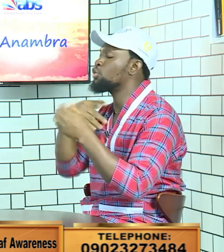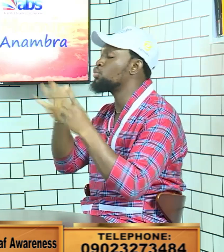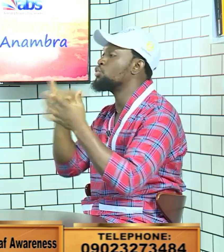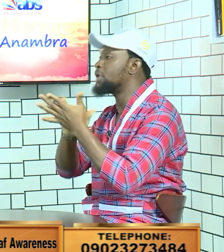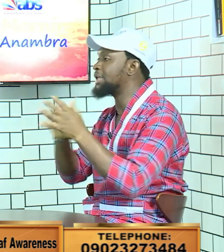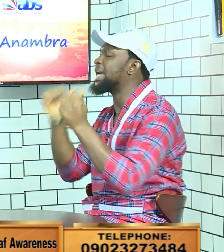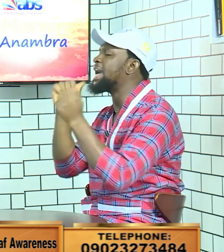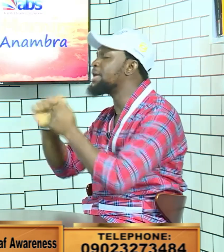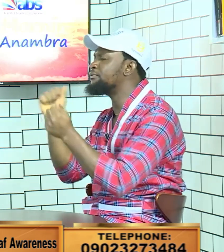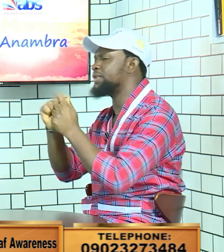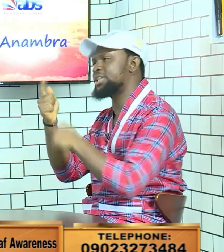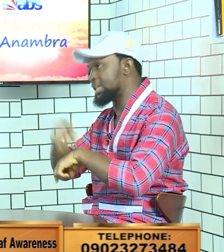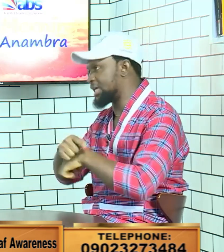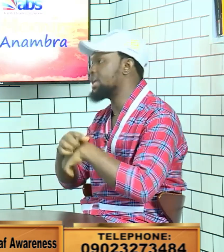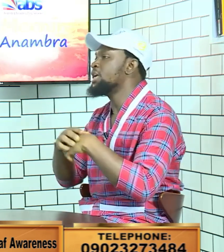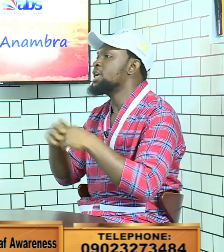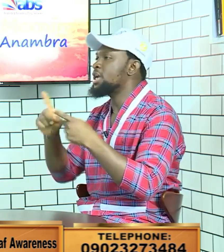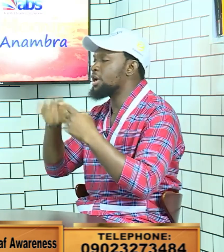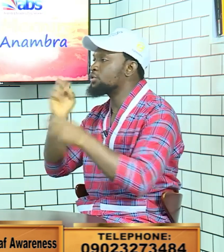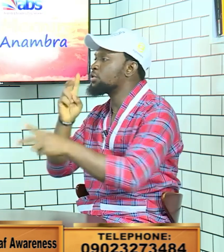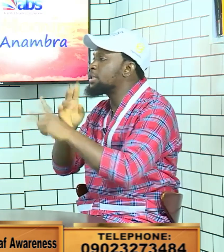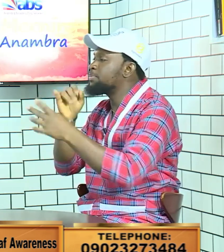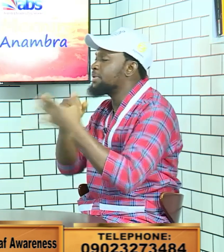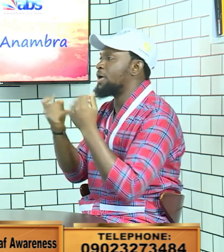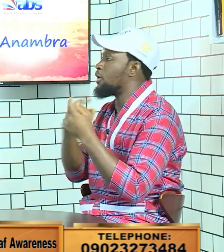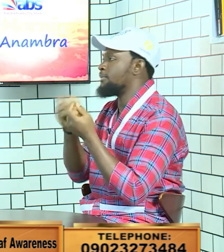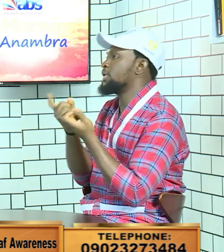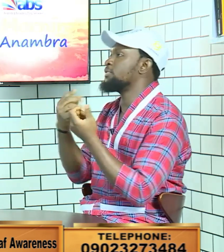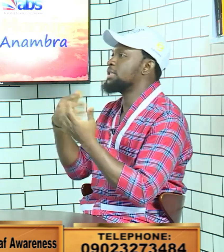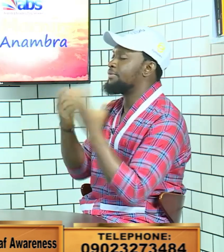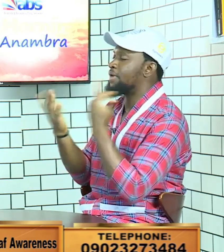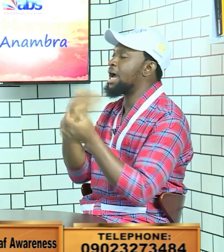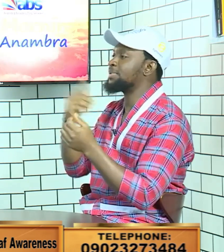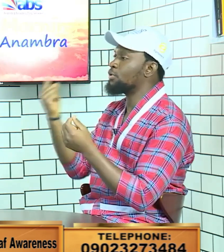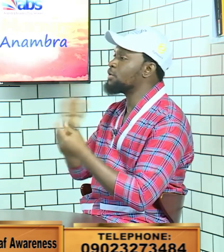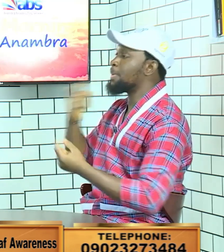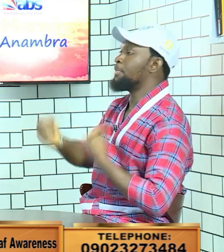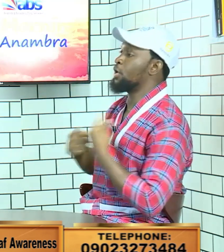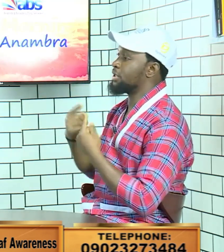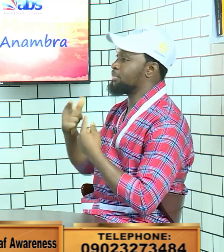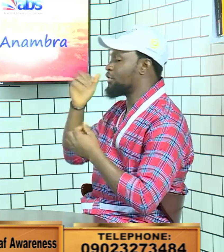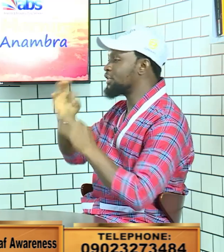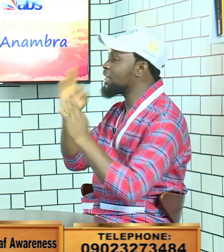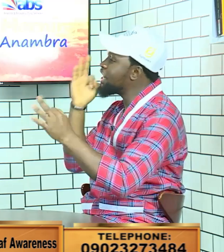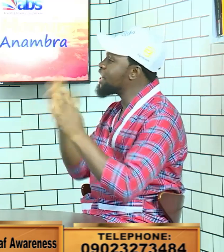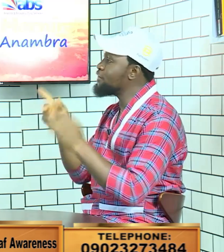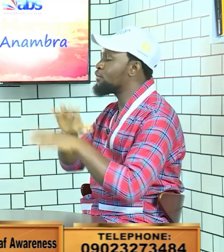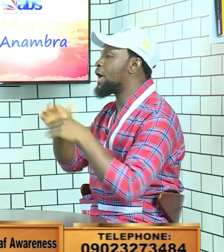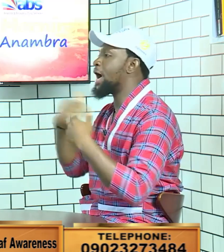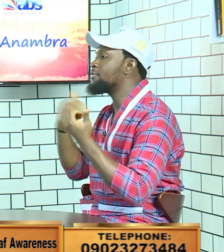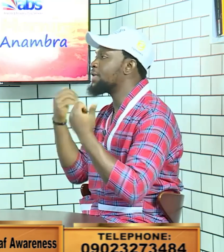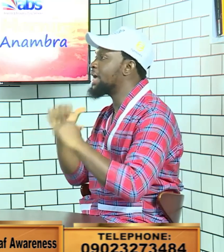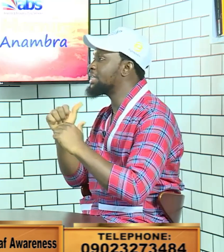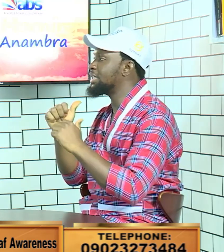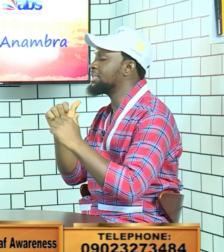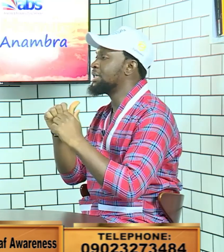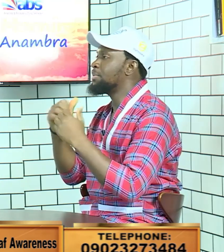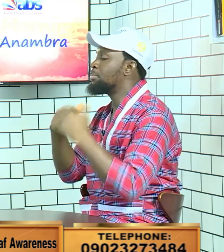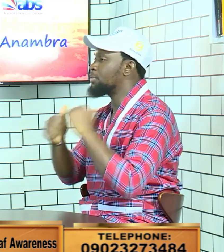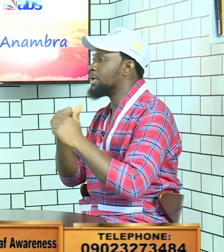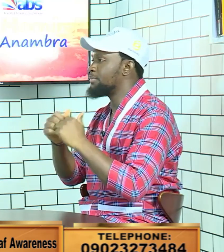So we do that every day in order to keep the fire up. I mean, the fire has already been burning, because if you don't have